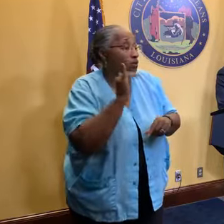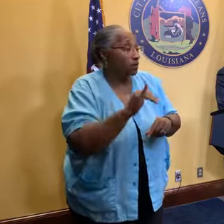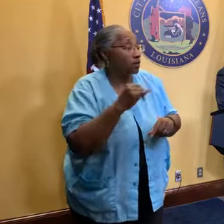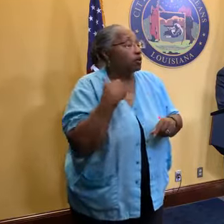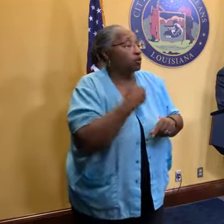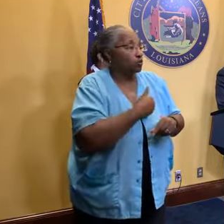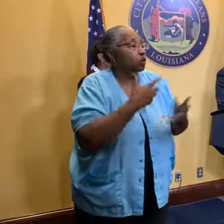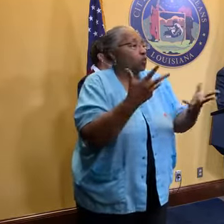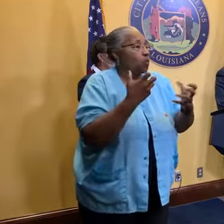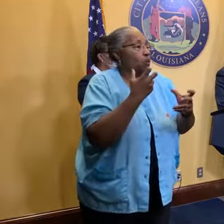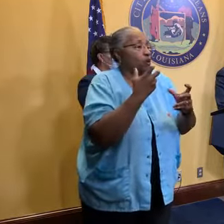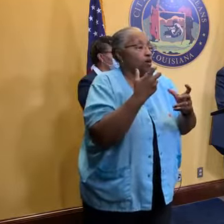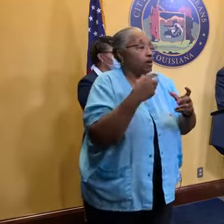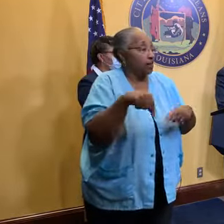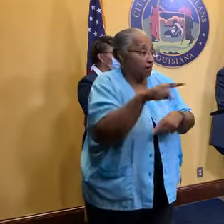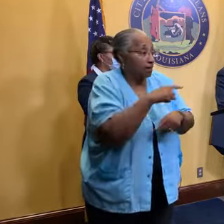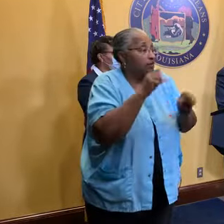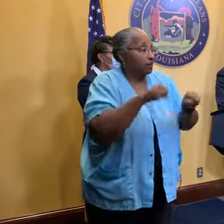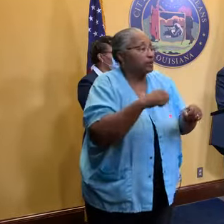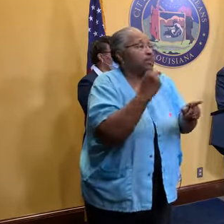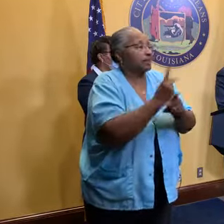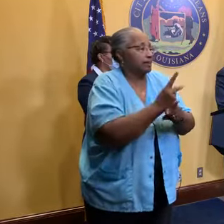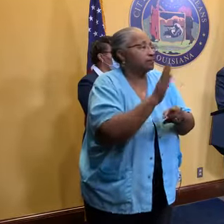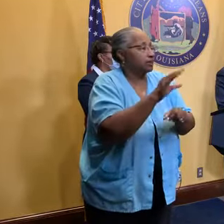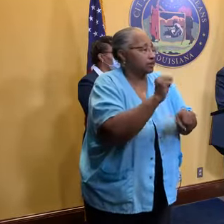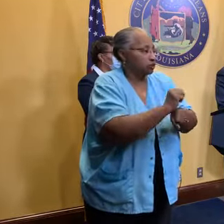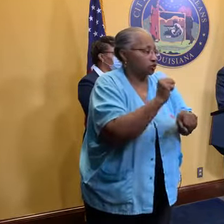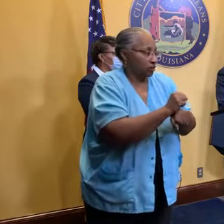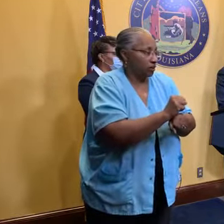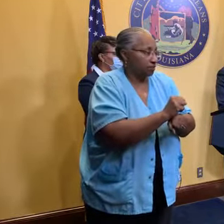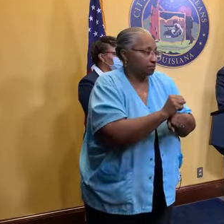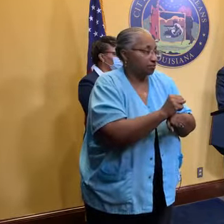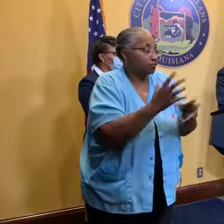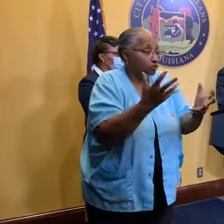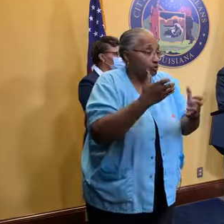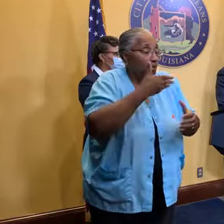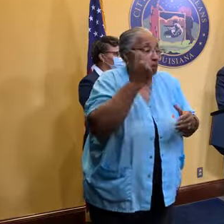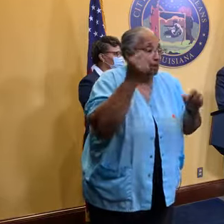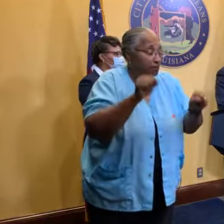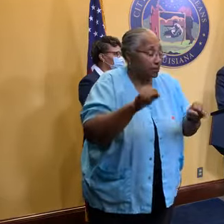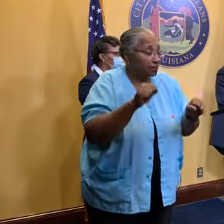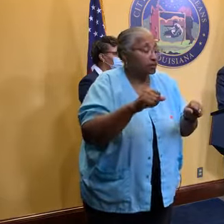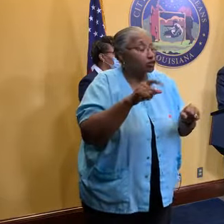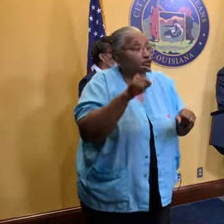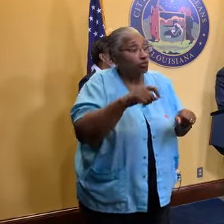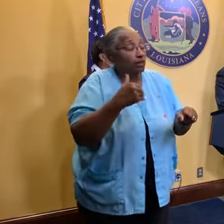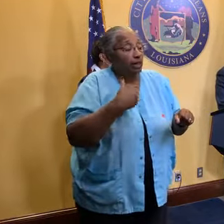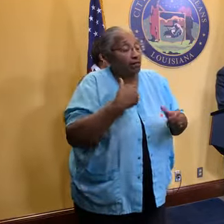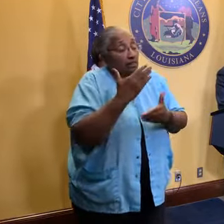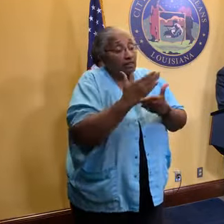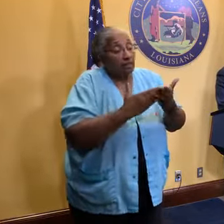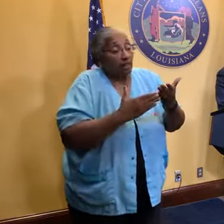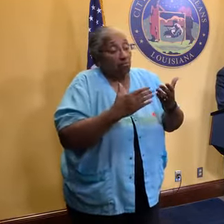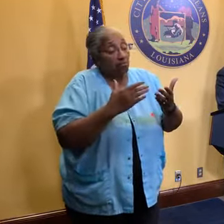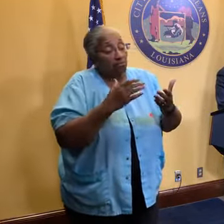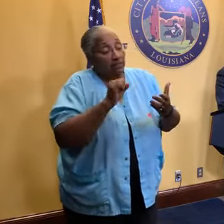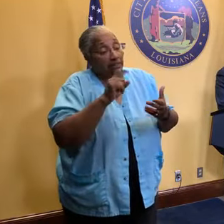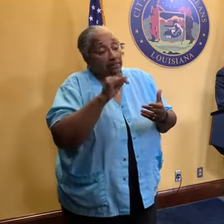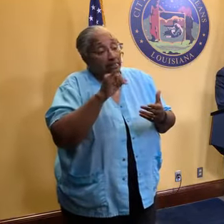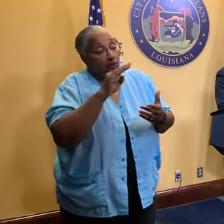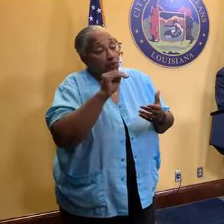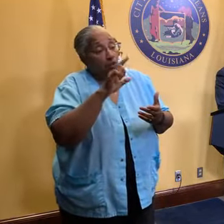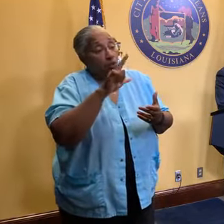their job integrity and come out of this the best we can. And should we have some level of investment of a stimulus program or the